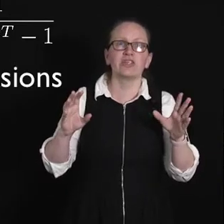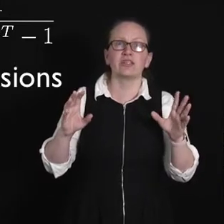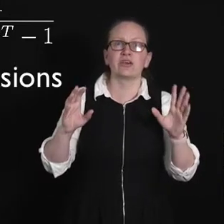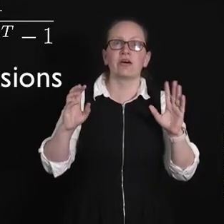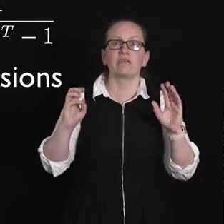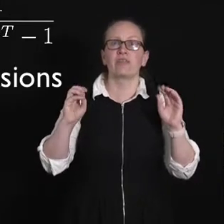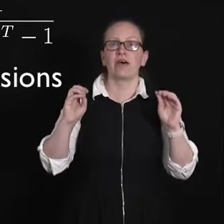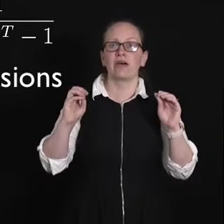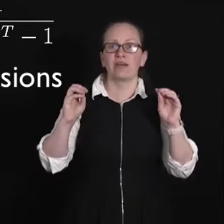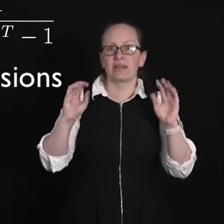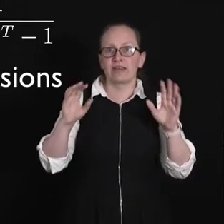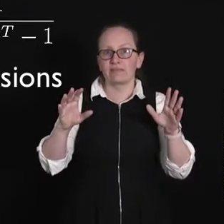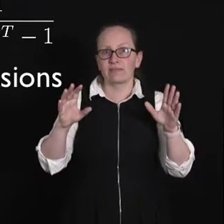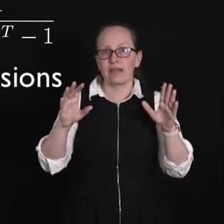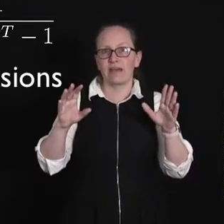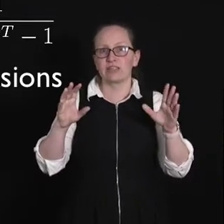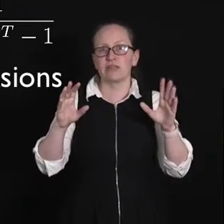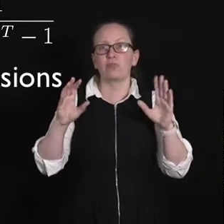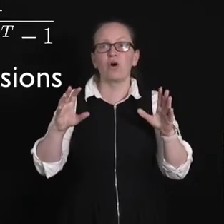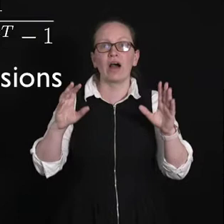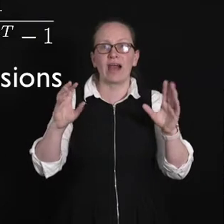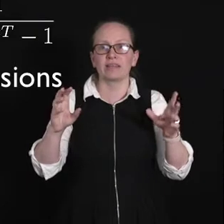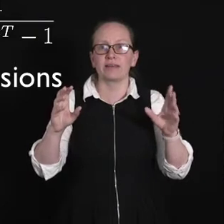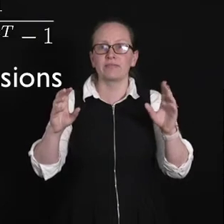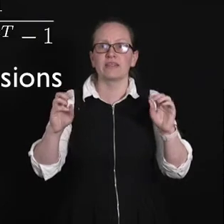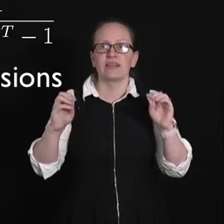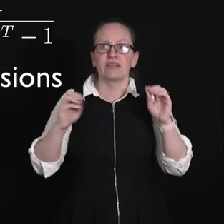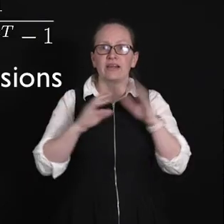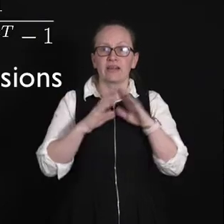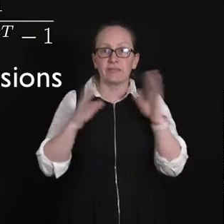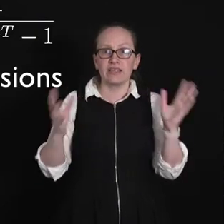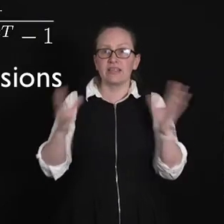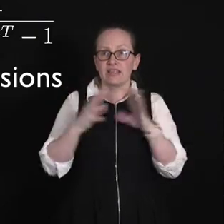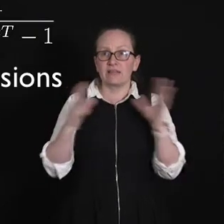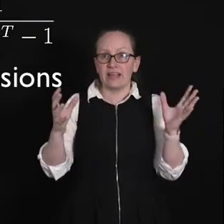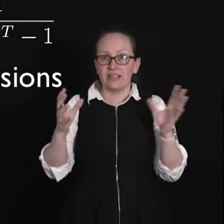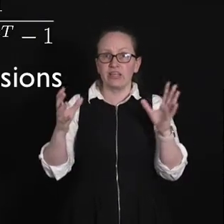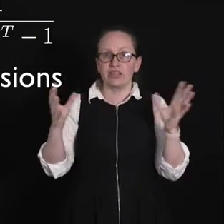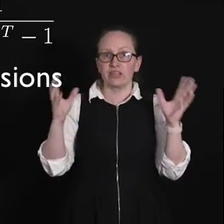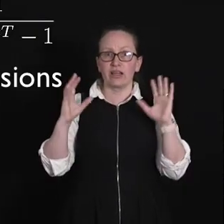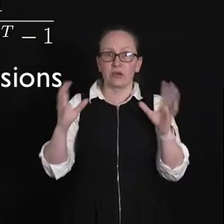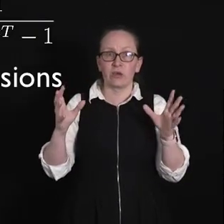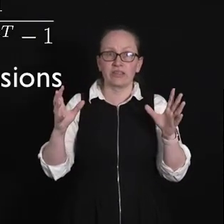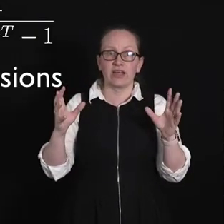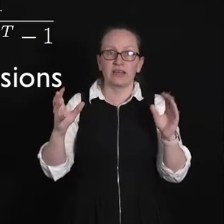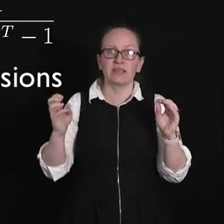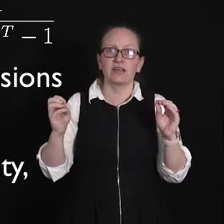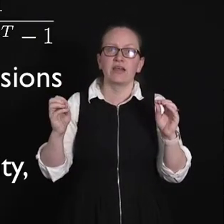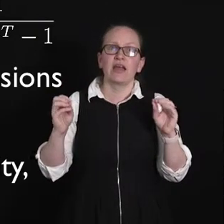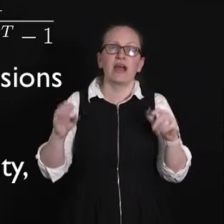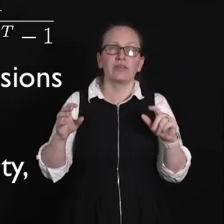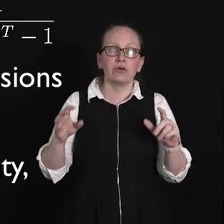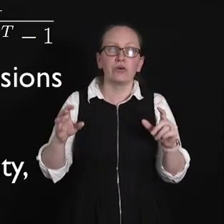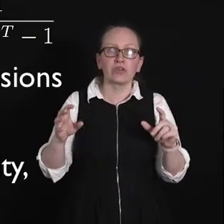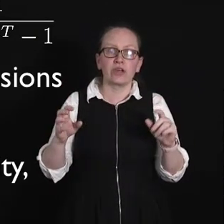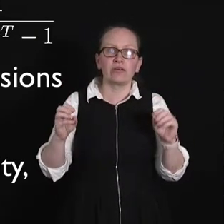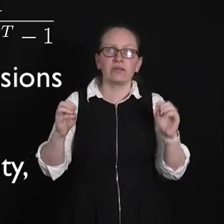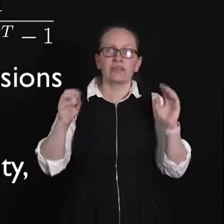energies of the cavity wall atoms that are emitting the radiation are quantized, and also that